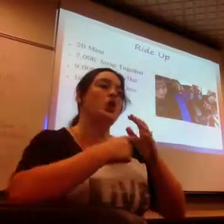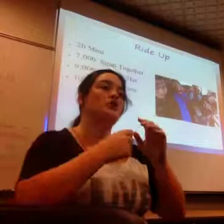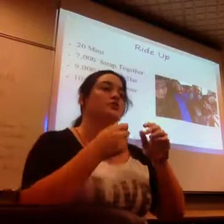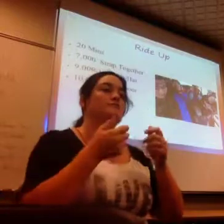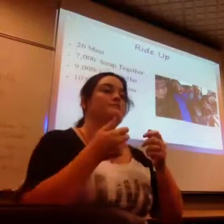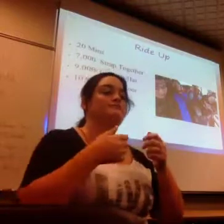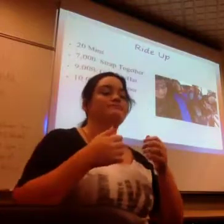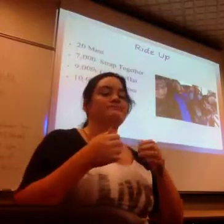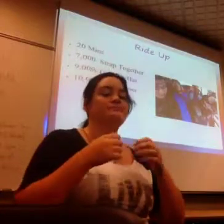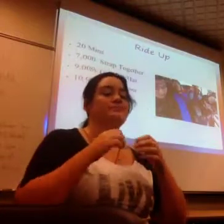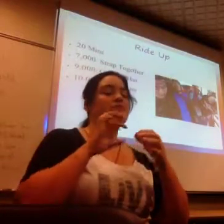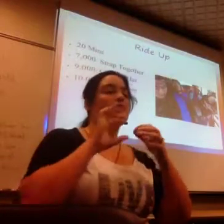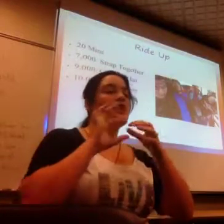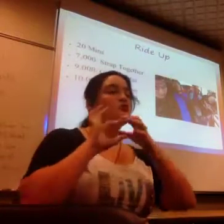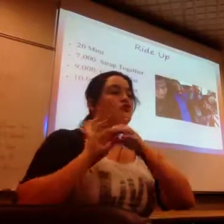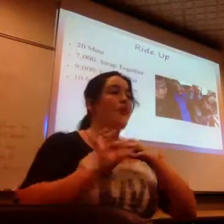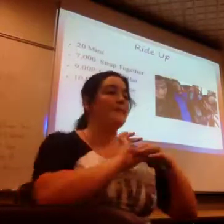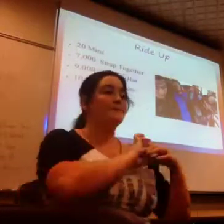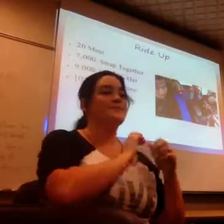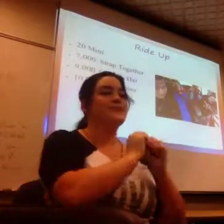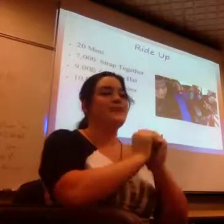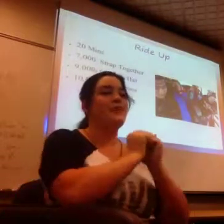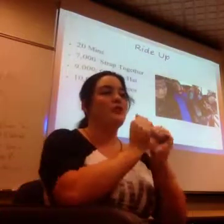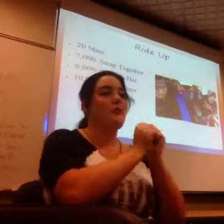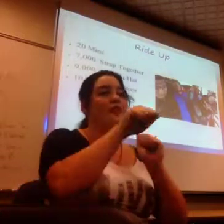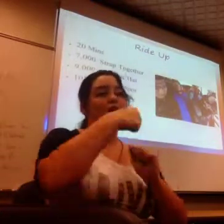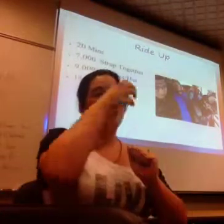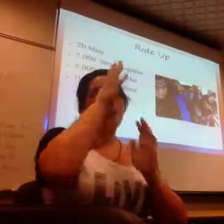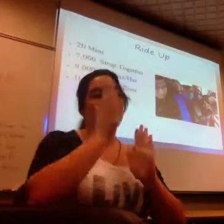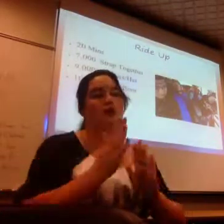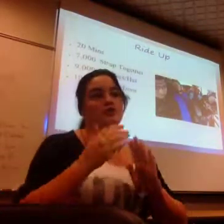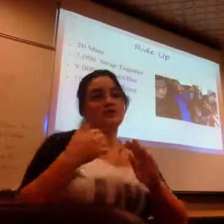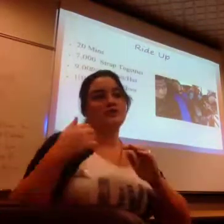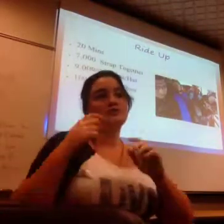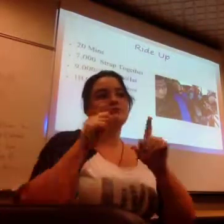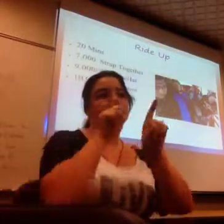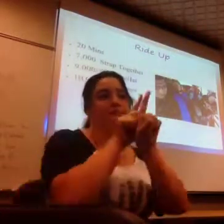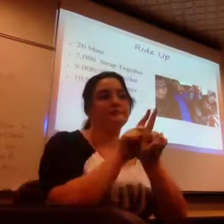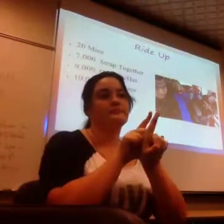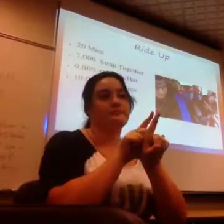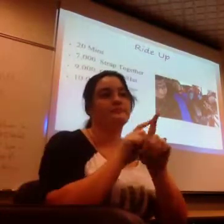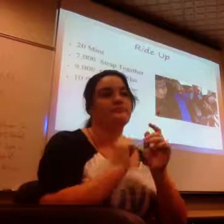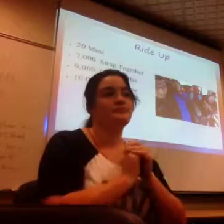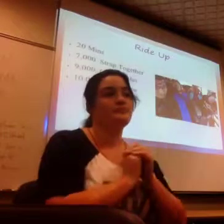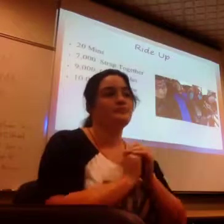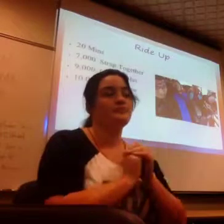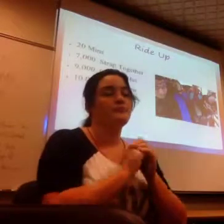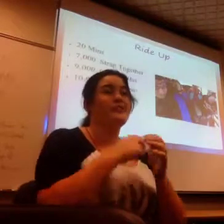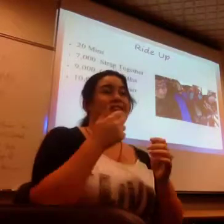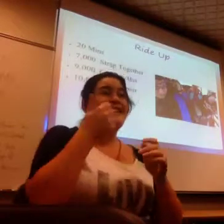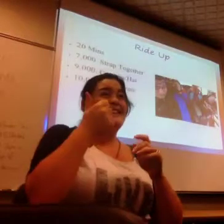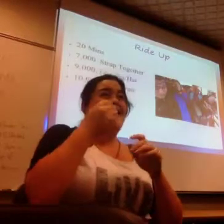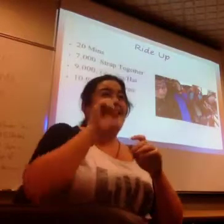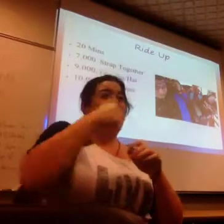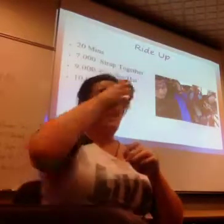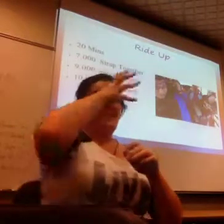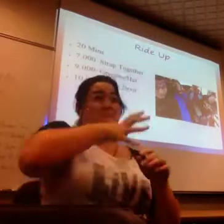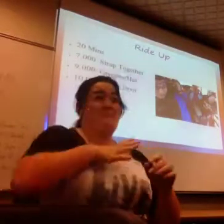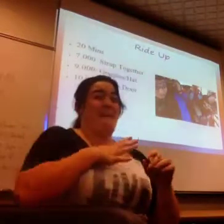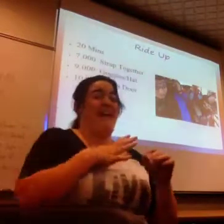And when he did it with me, it was kind of awkward because he was bigger, so his belly was kind of pushing into my back. So when he